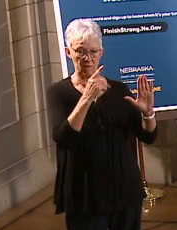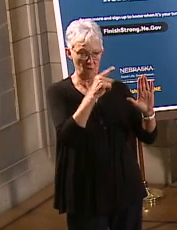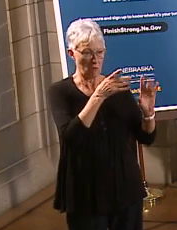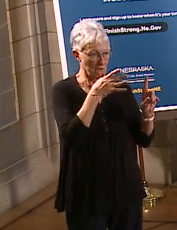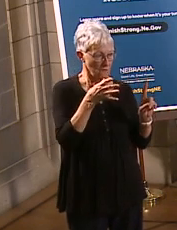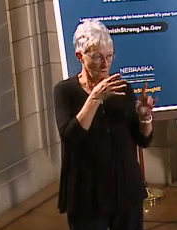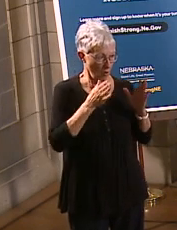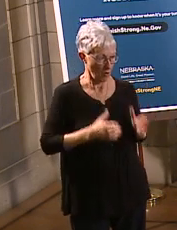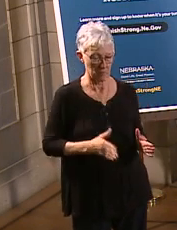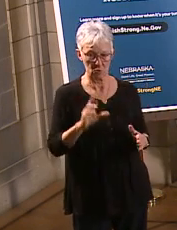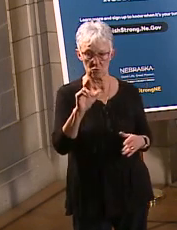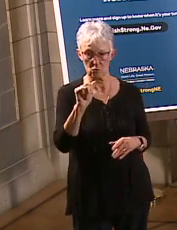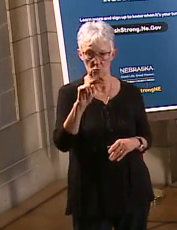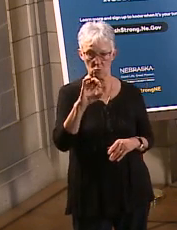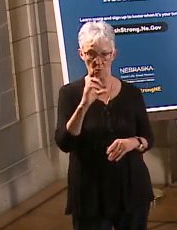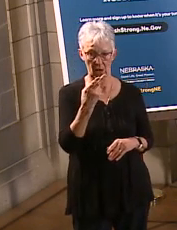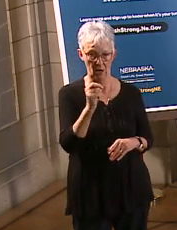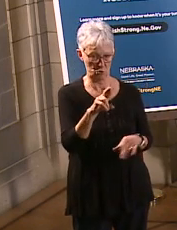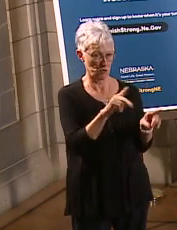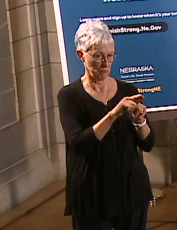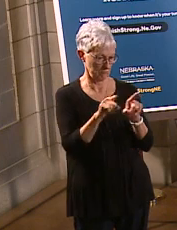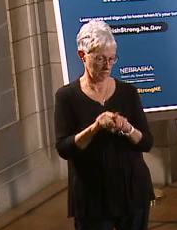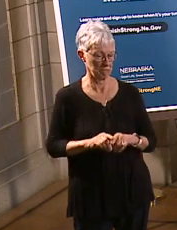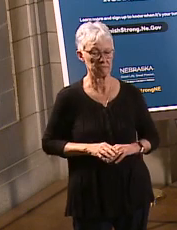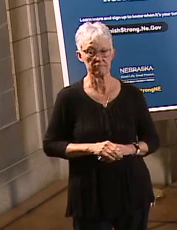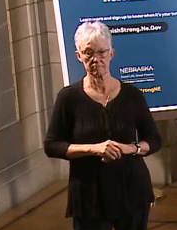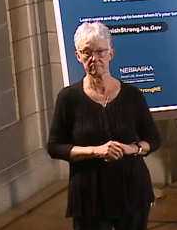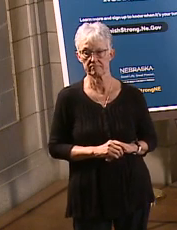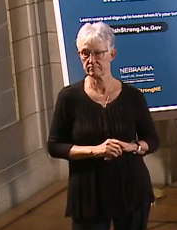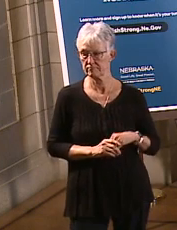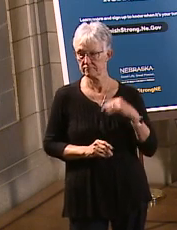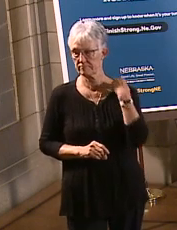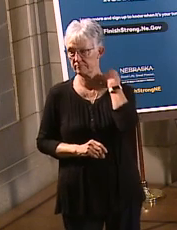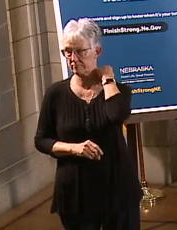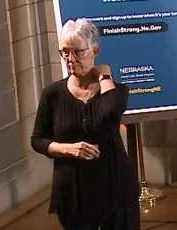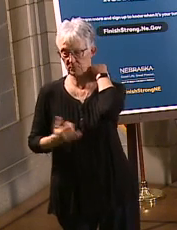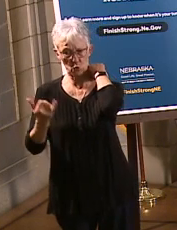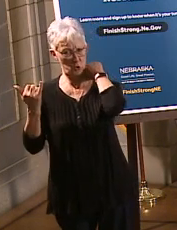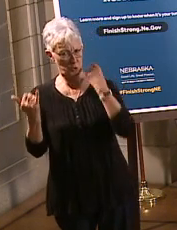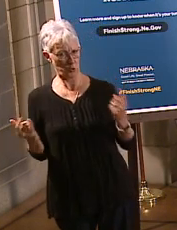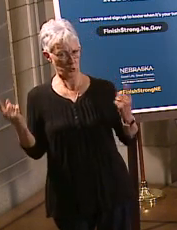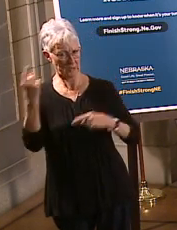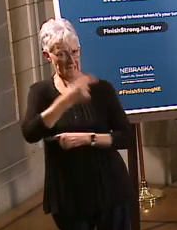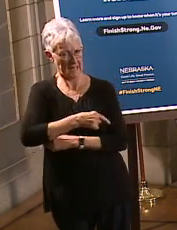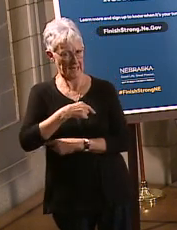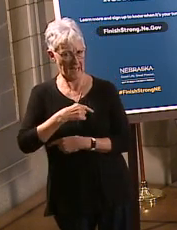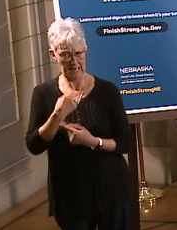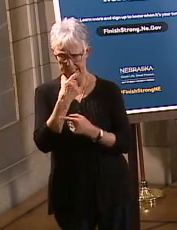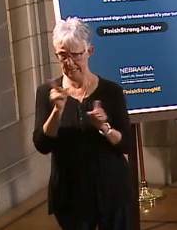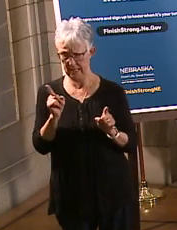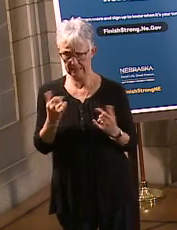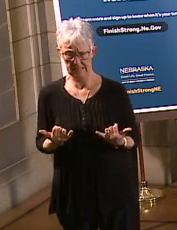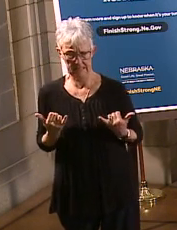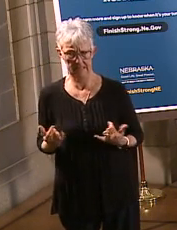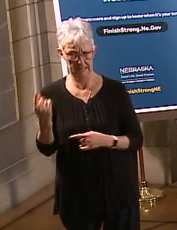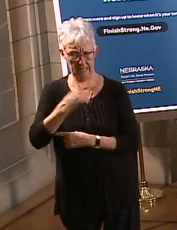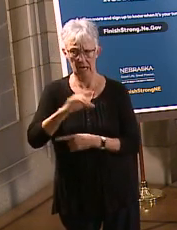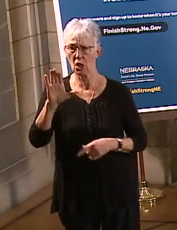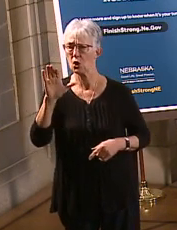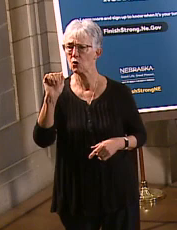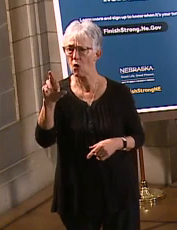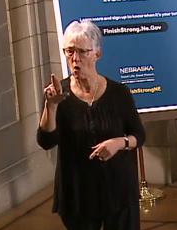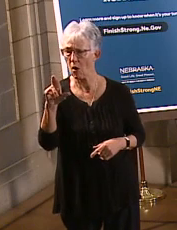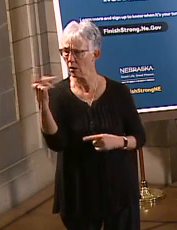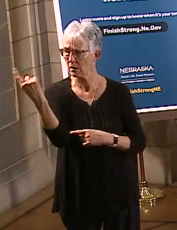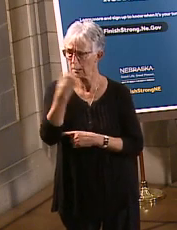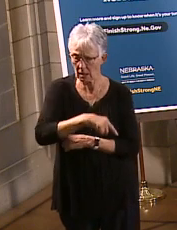So thank you very much. So now, as I mentioned, today is Car Day, and so we're going to continue on our theme here